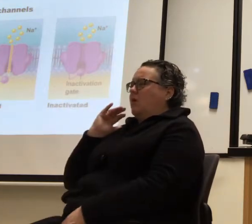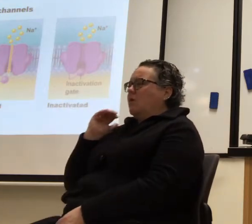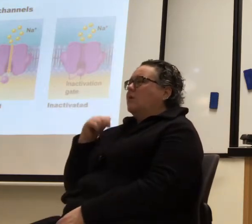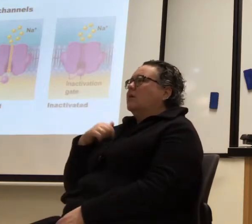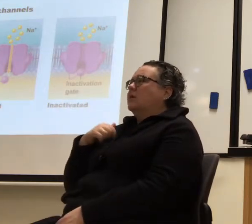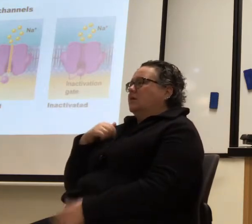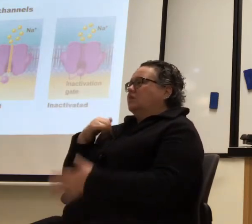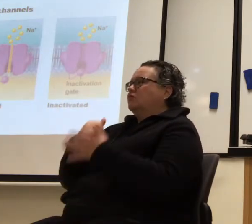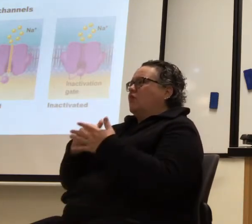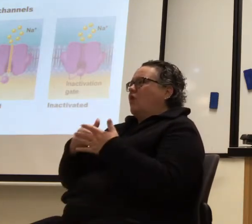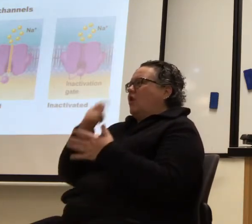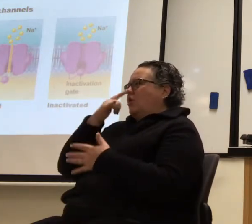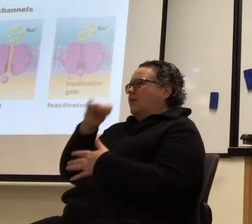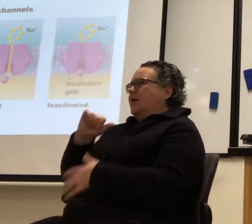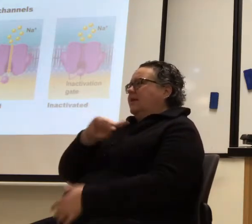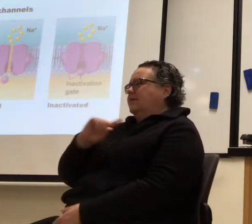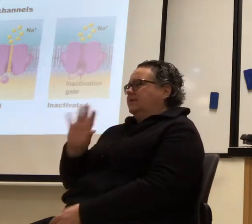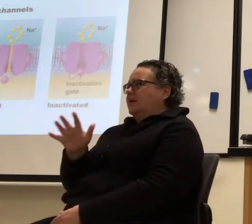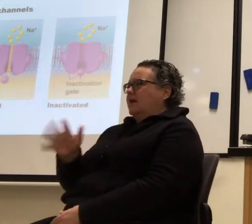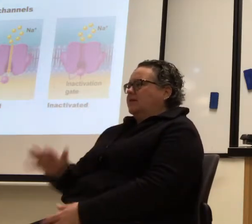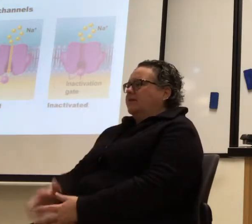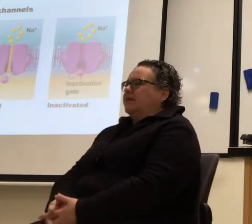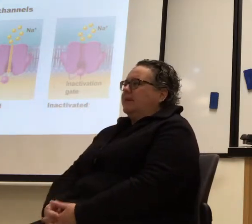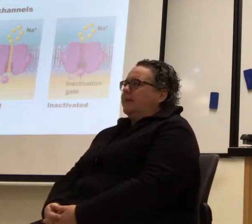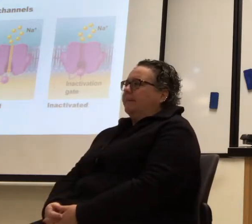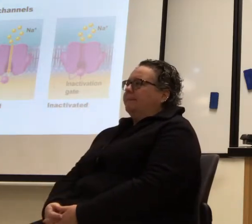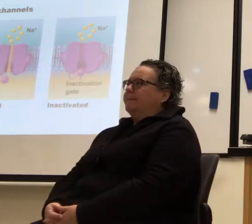something in the membrane.